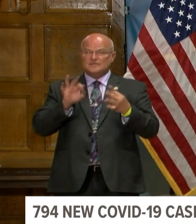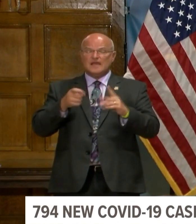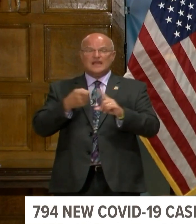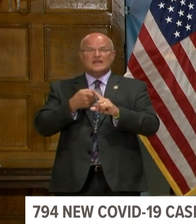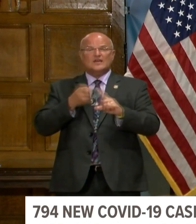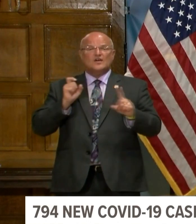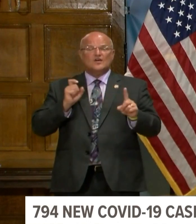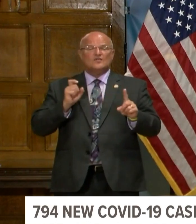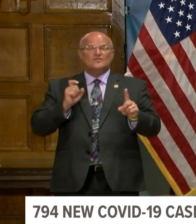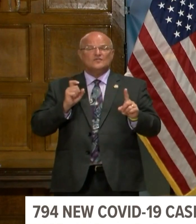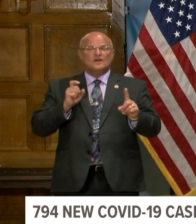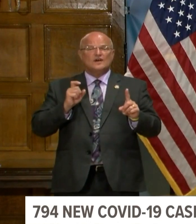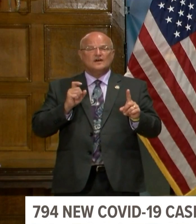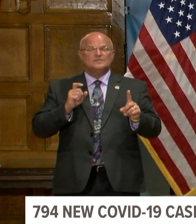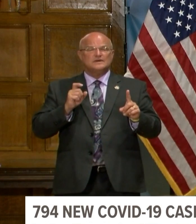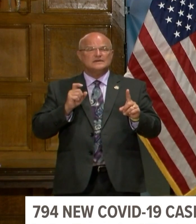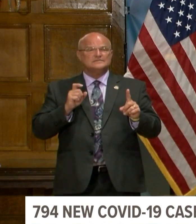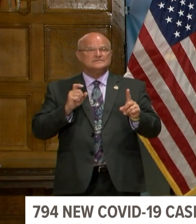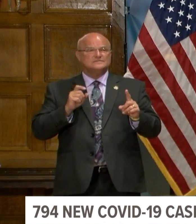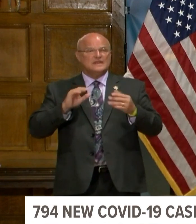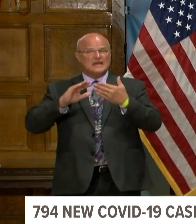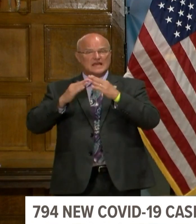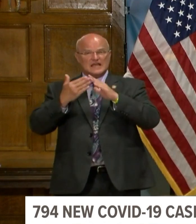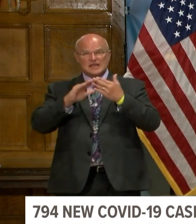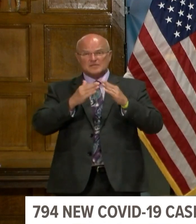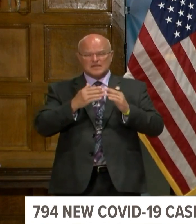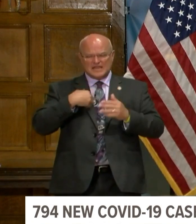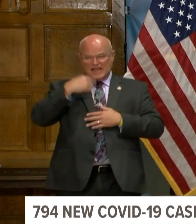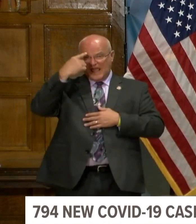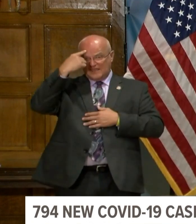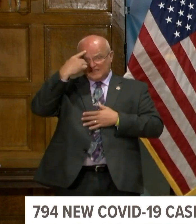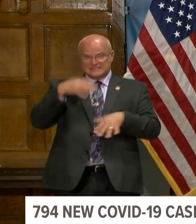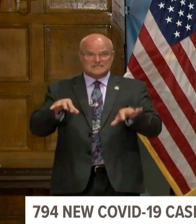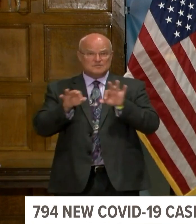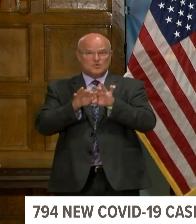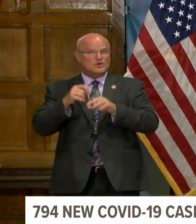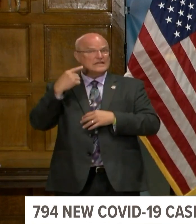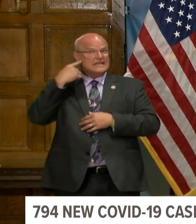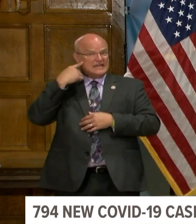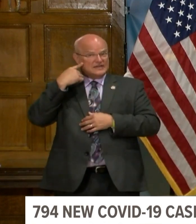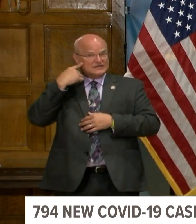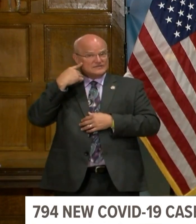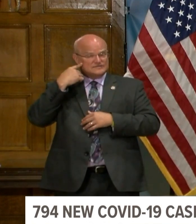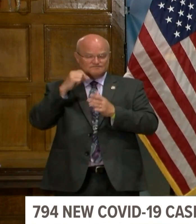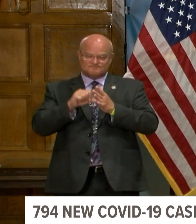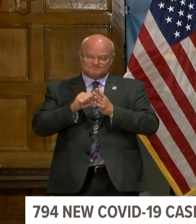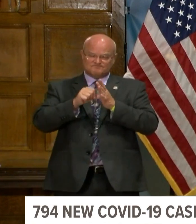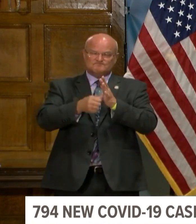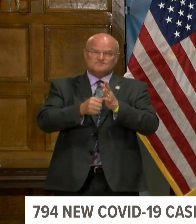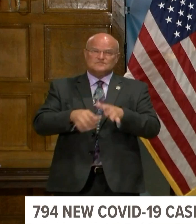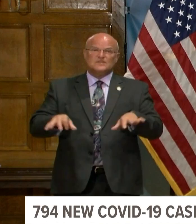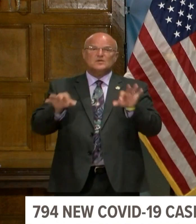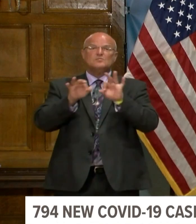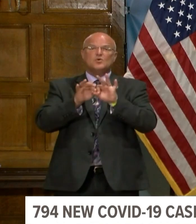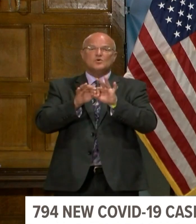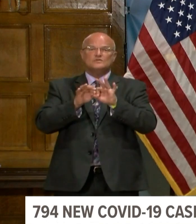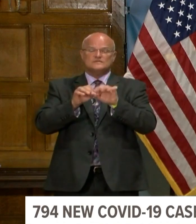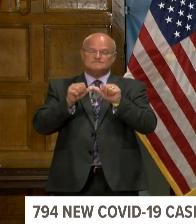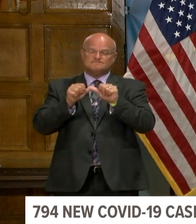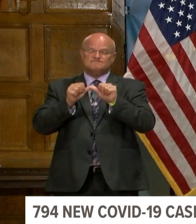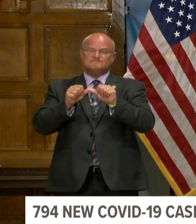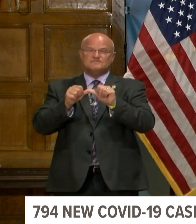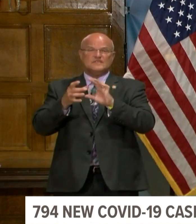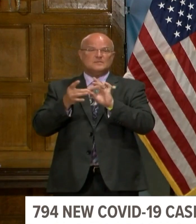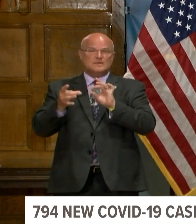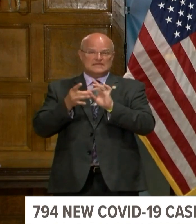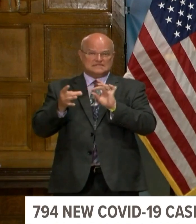from the community, and I think that's very important to hear. It emphasizes the importance of the consistency